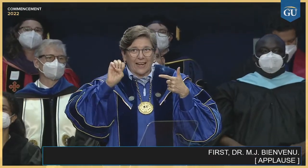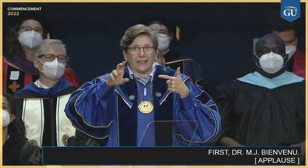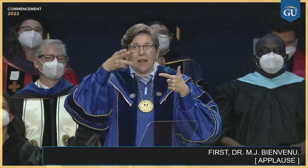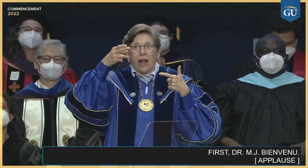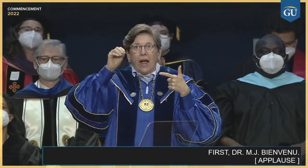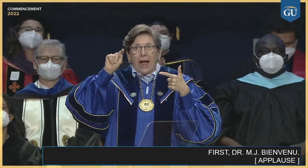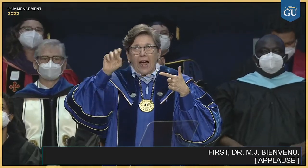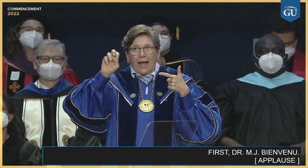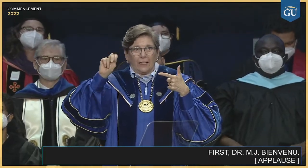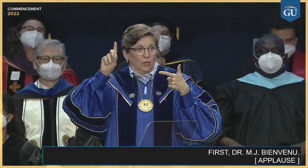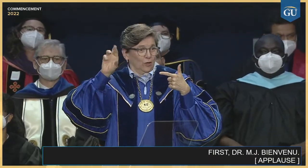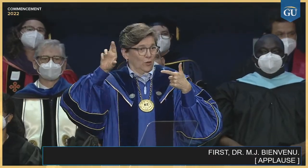Dr. Francis Duffy,